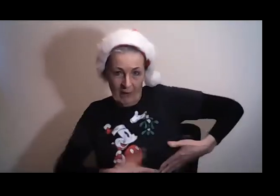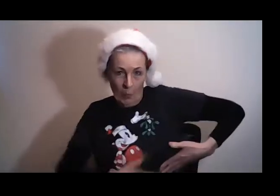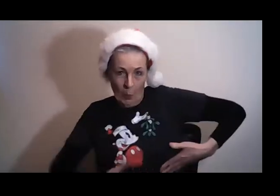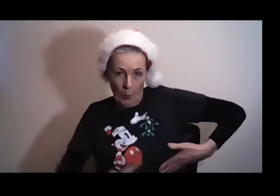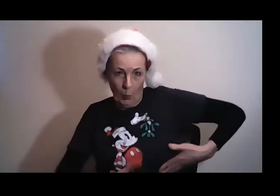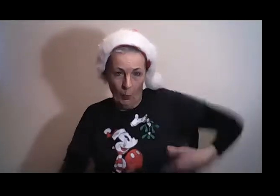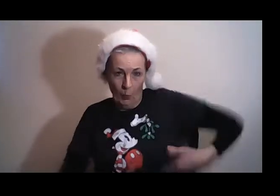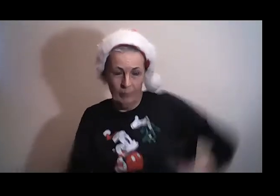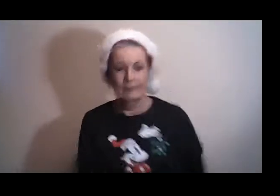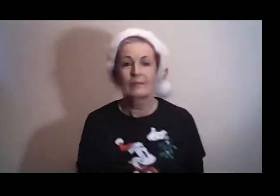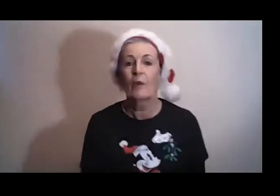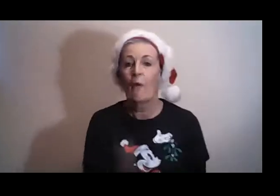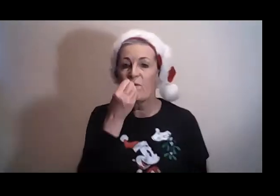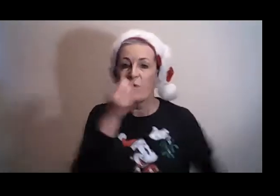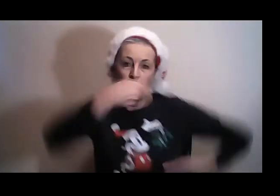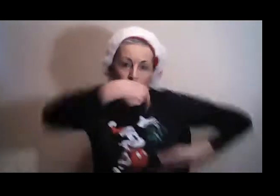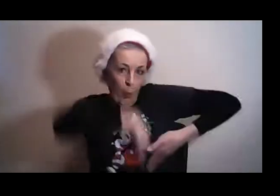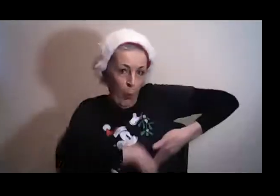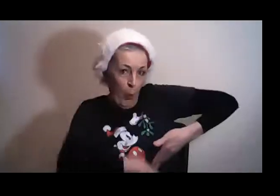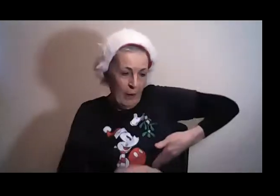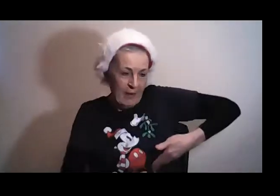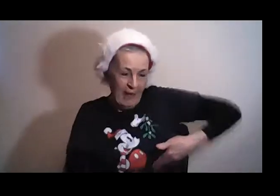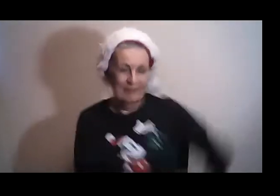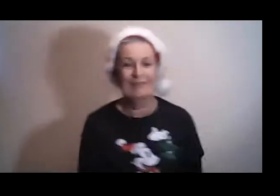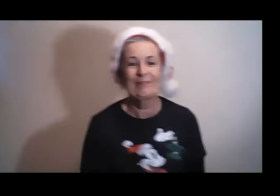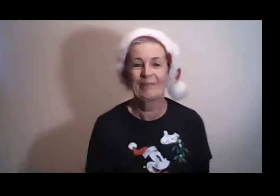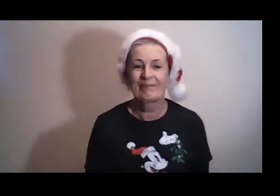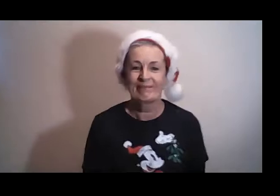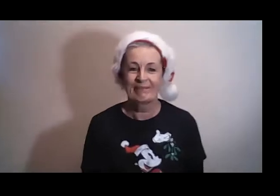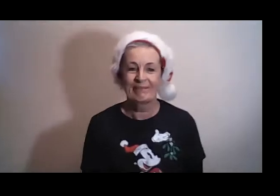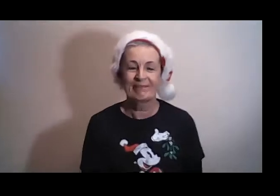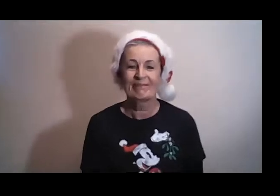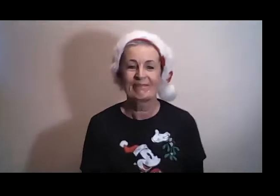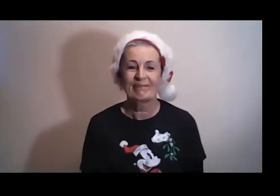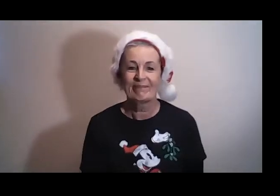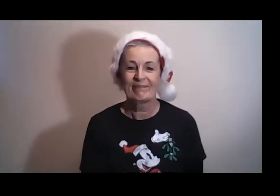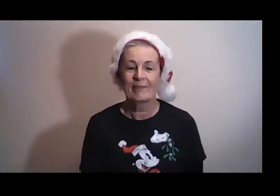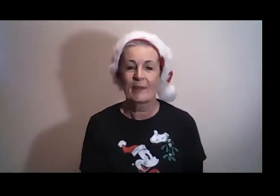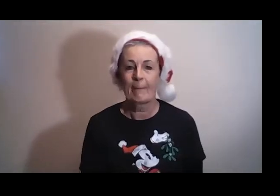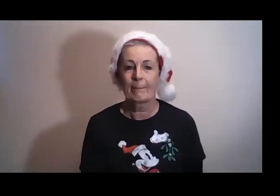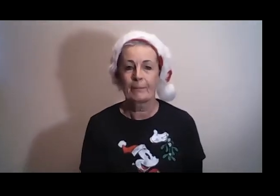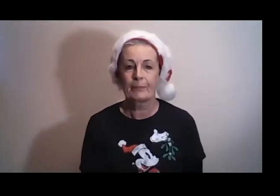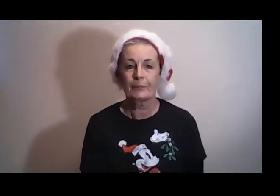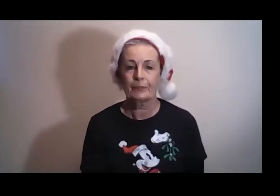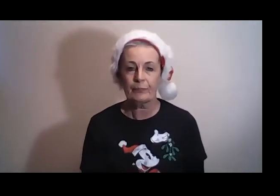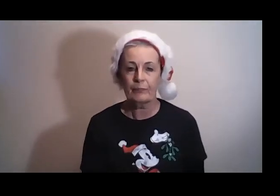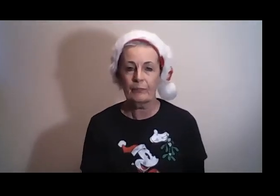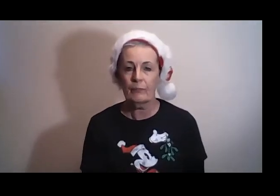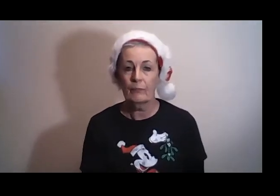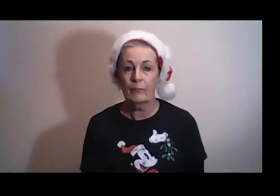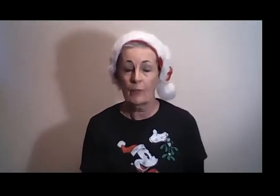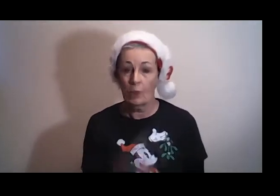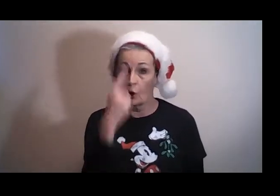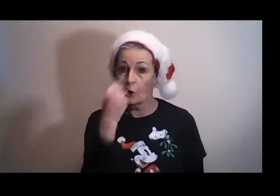Okay, so cloud hands in horse stance. Now, both exercises you can do sitting or standing. So I'm going to do